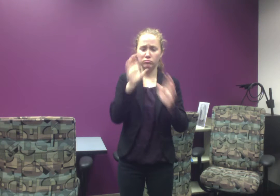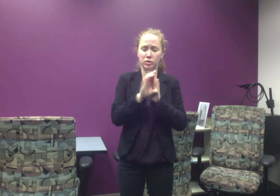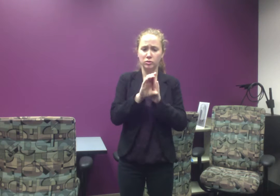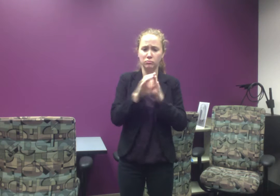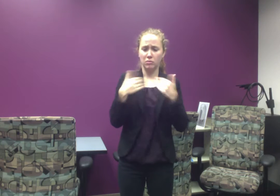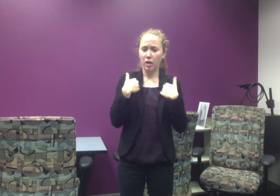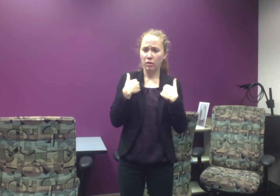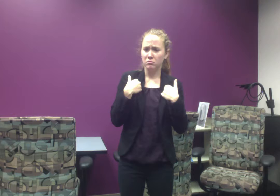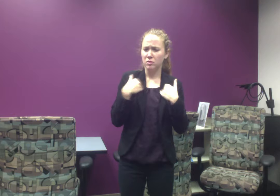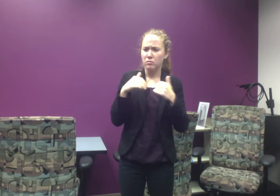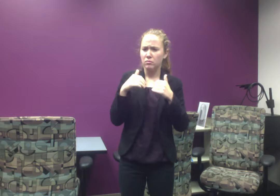looks like what?